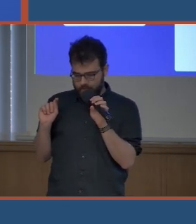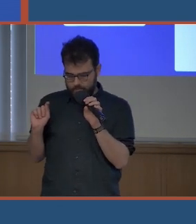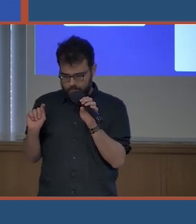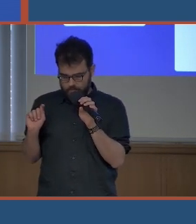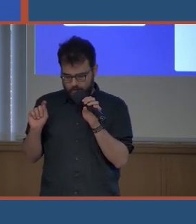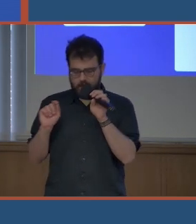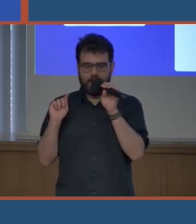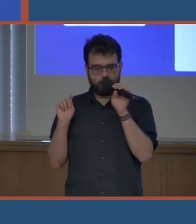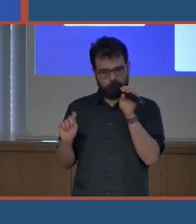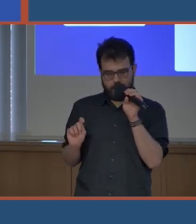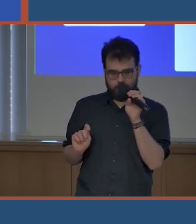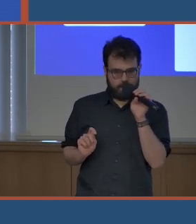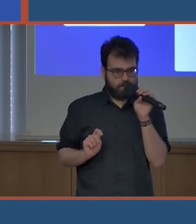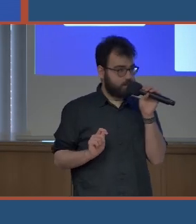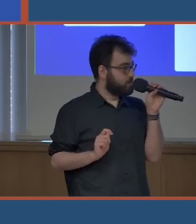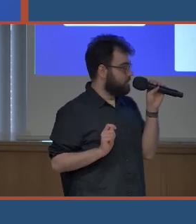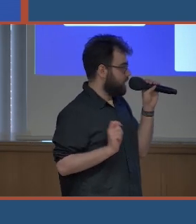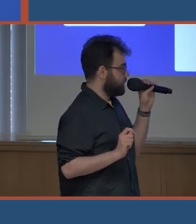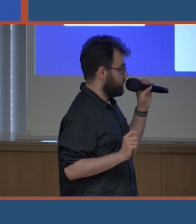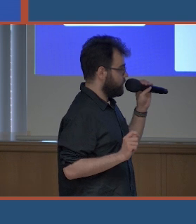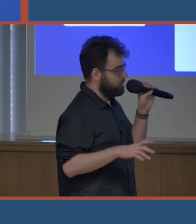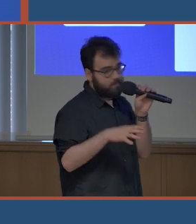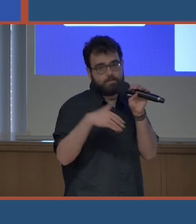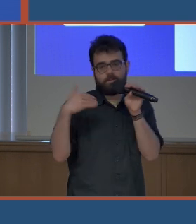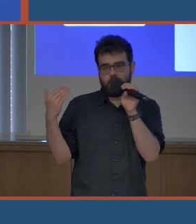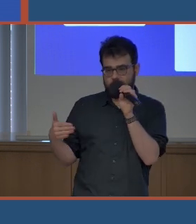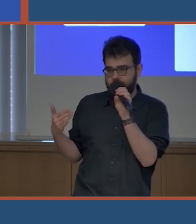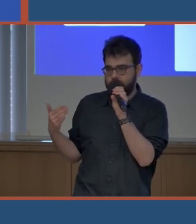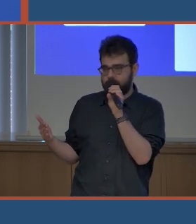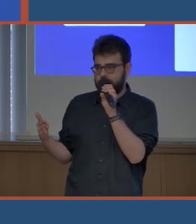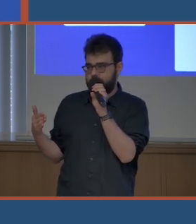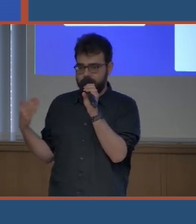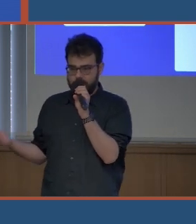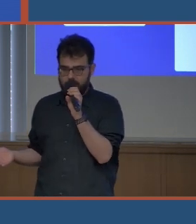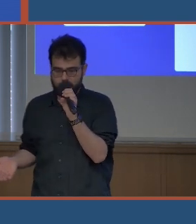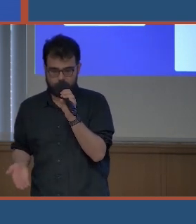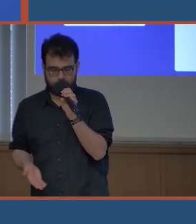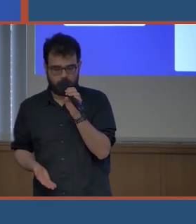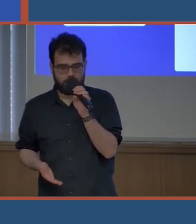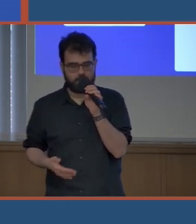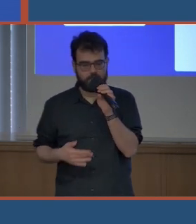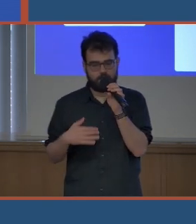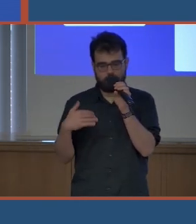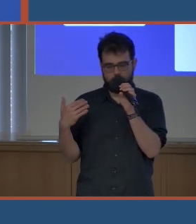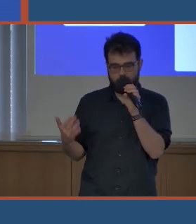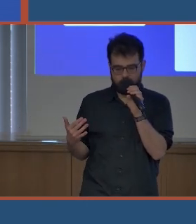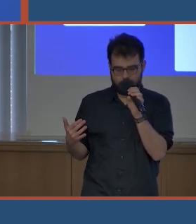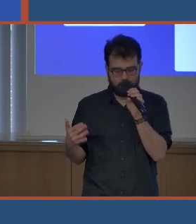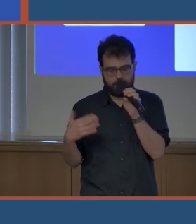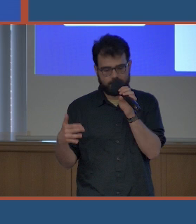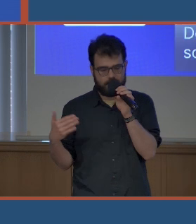I would recommend that if you haven't learned any sign language beforehand, and if